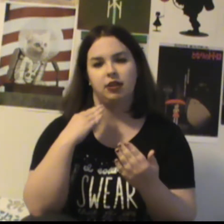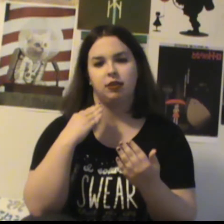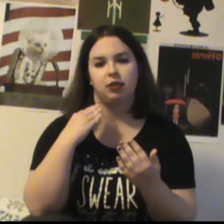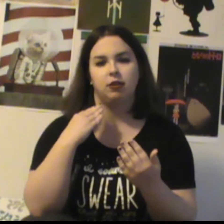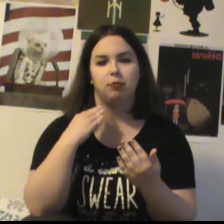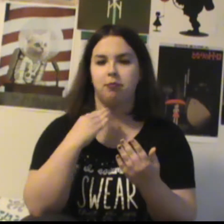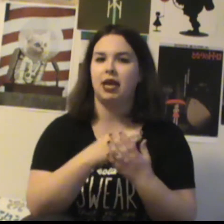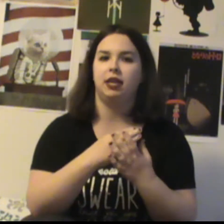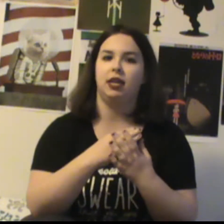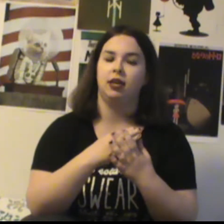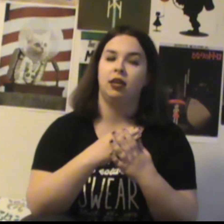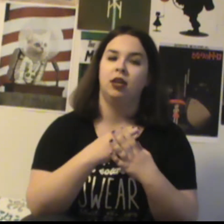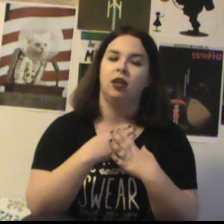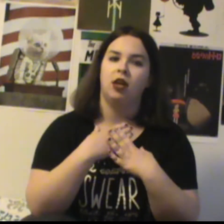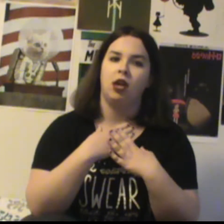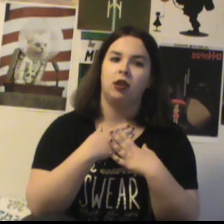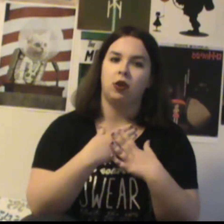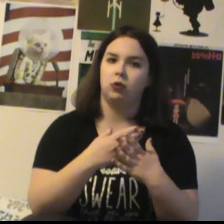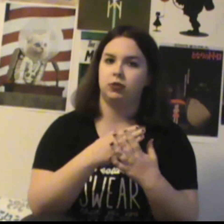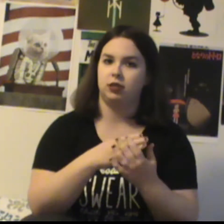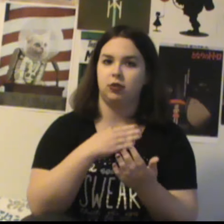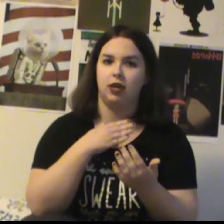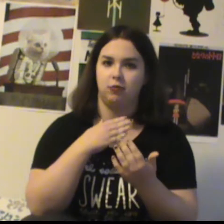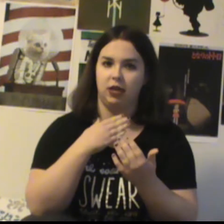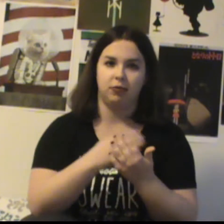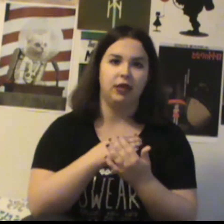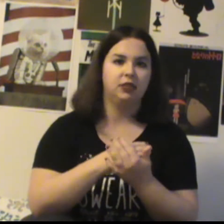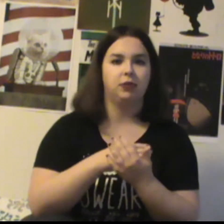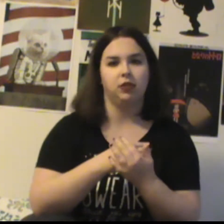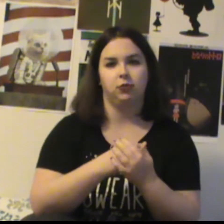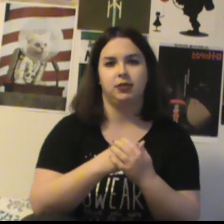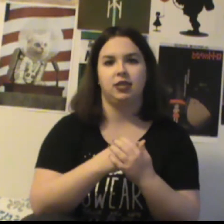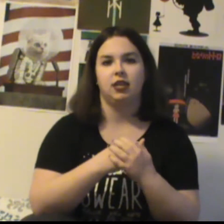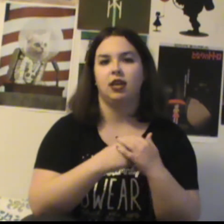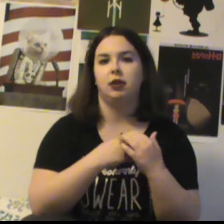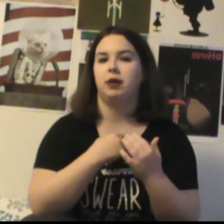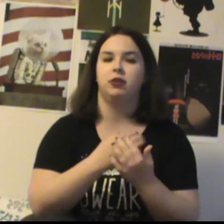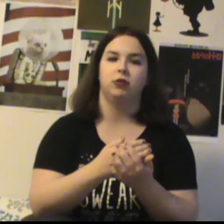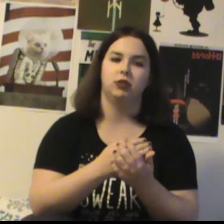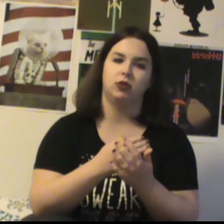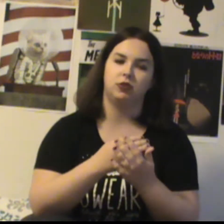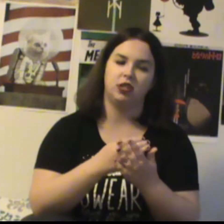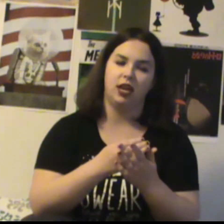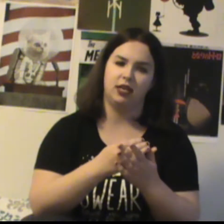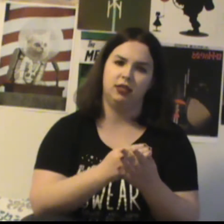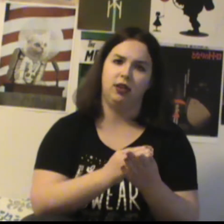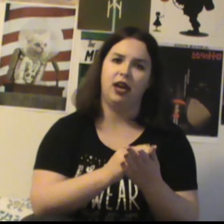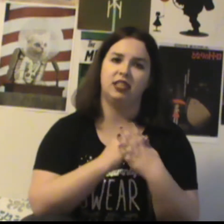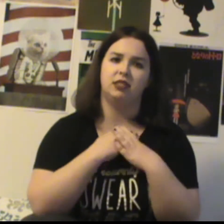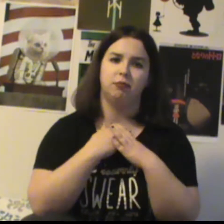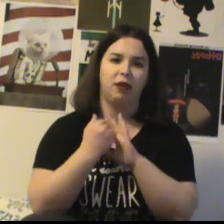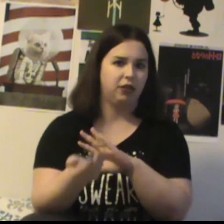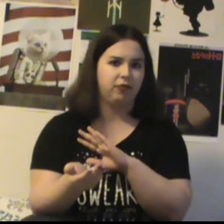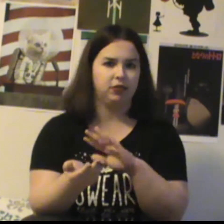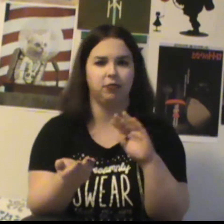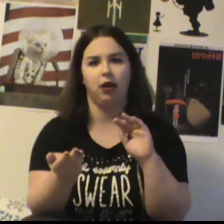that Maggie goes to try and make amends with Lucy, and upon doing so she has to ask Mel for some